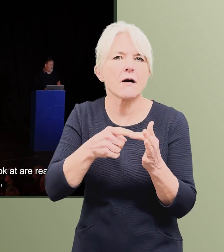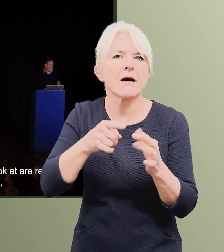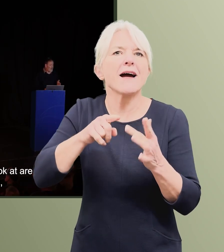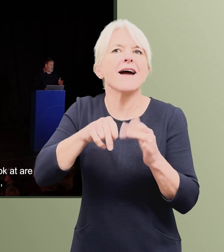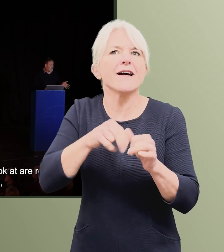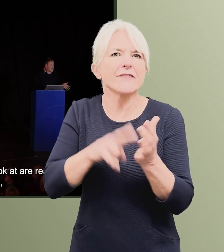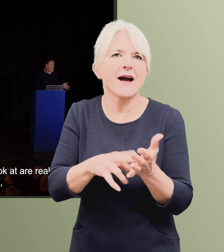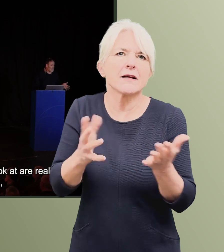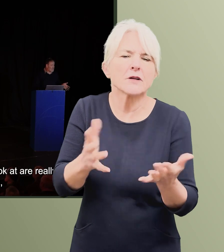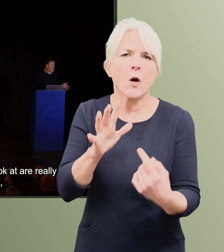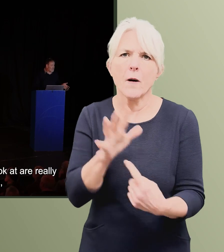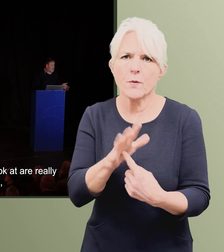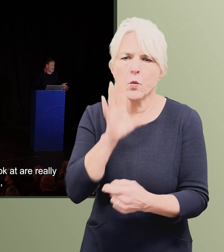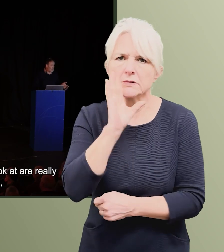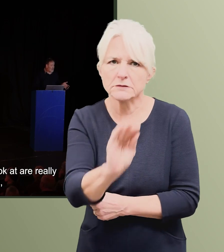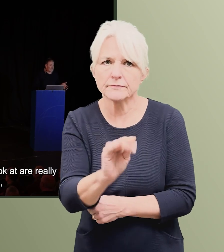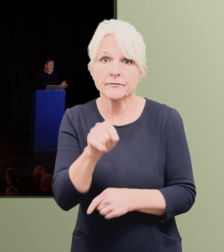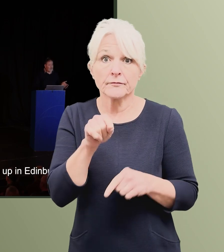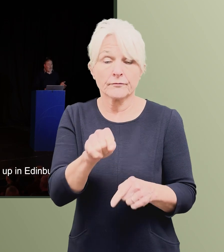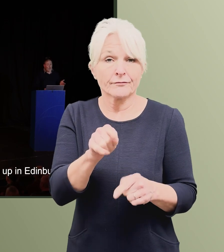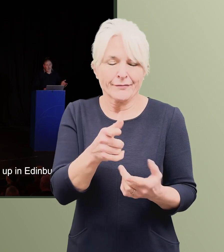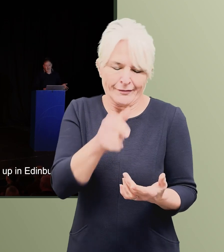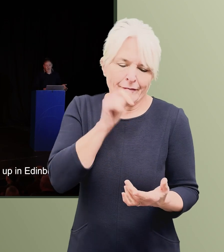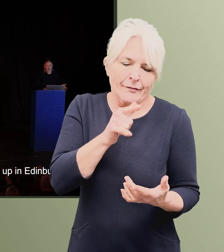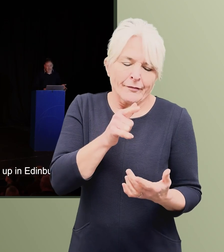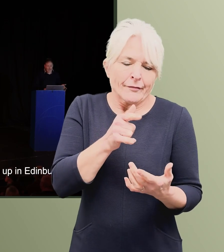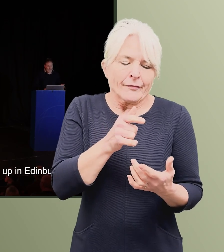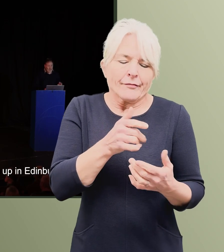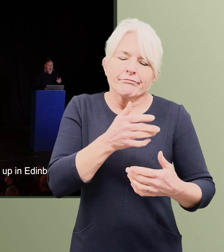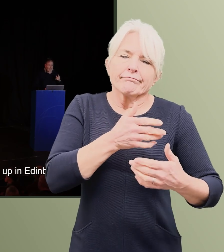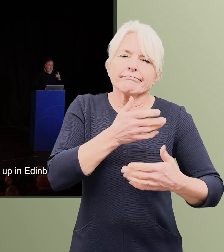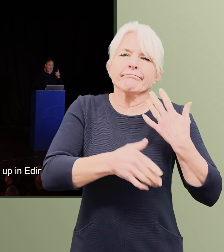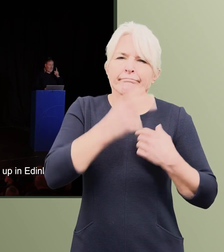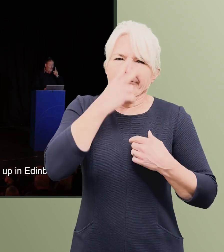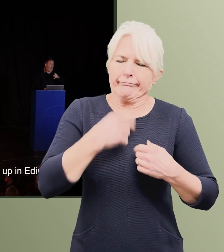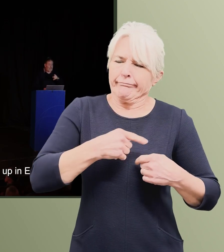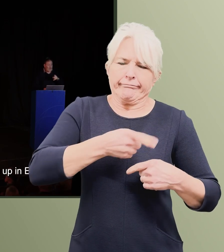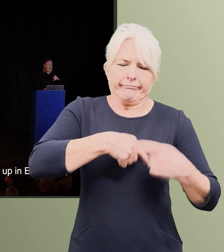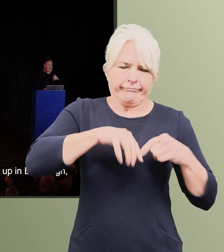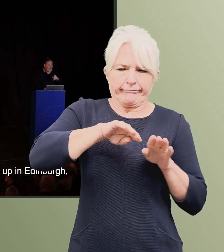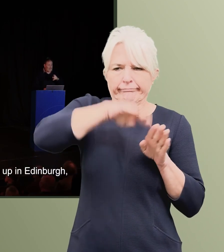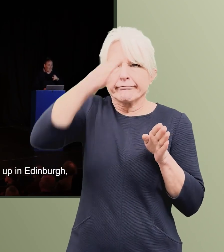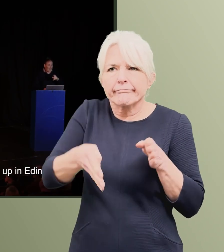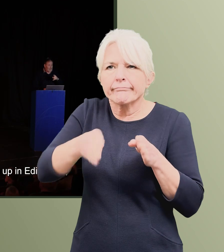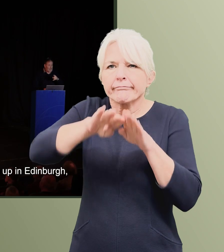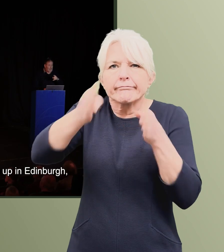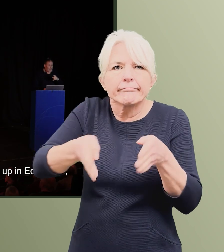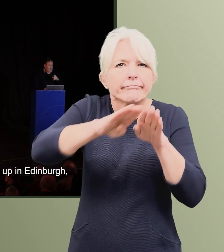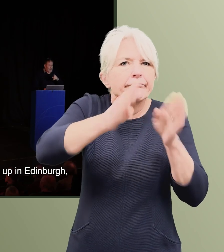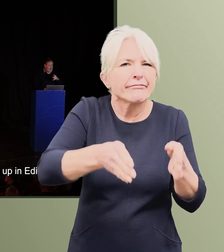look at are really wimpy homes. And you're thinking, what am I talking about? If I bought a wimpy home up in